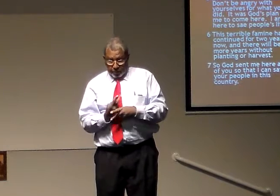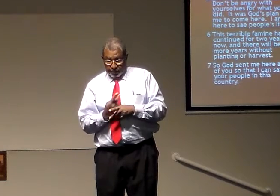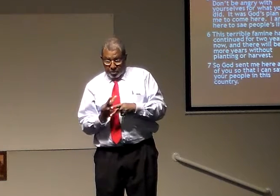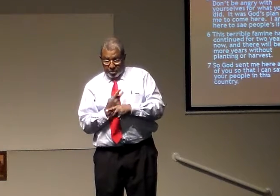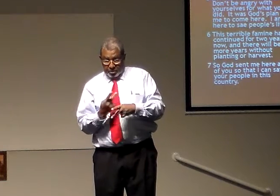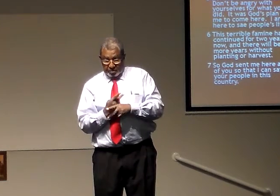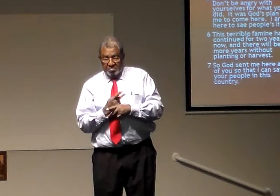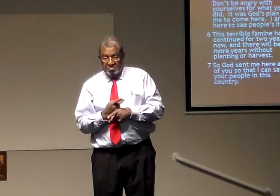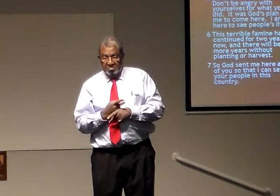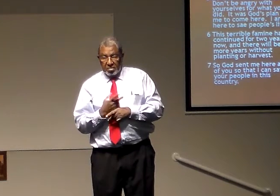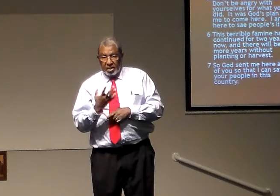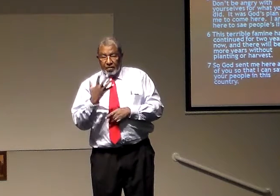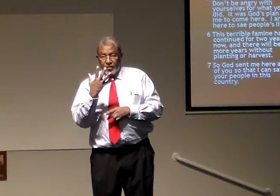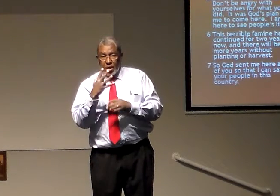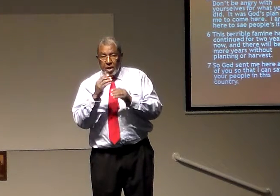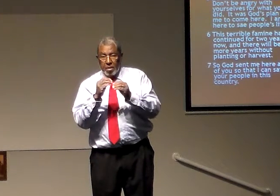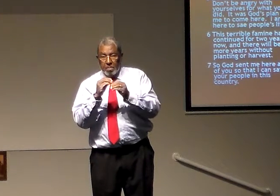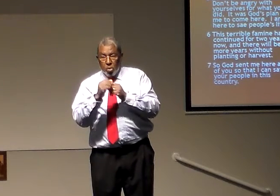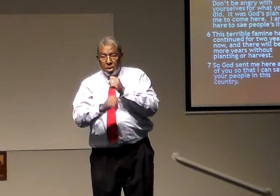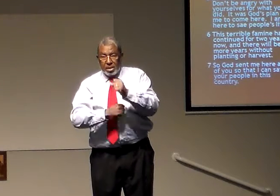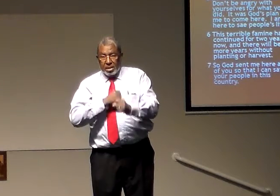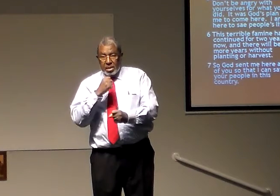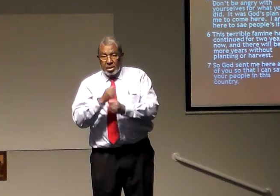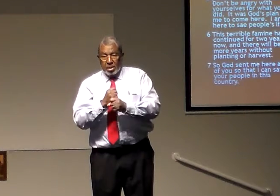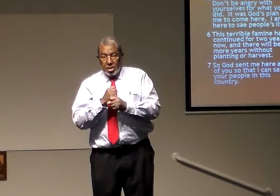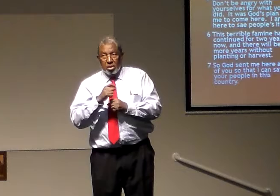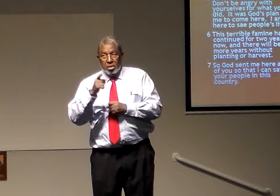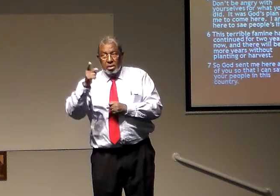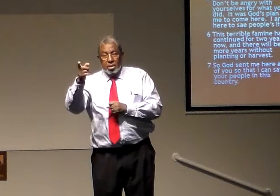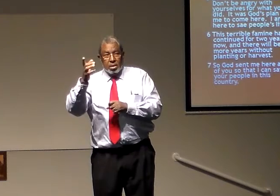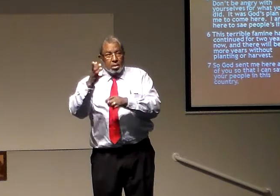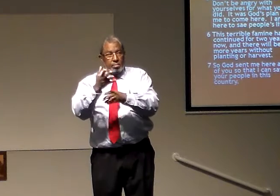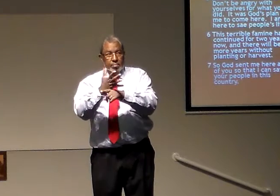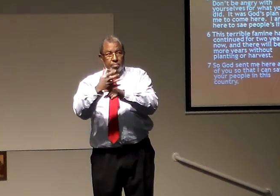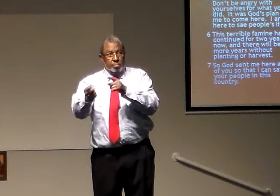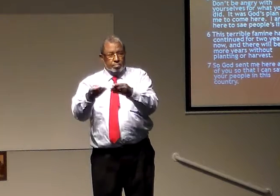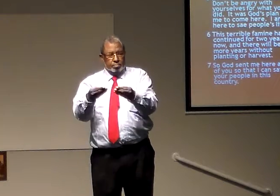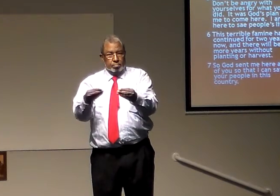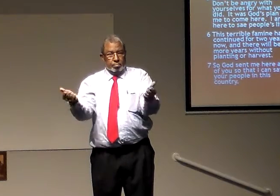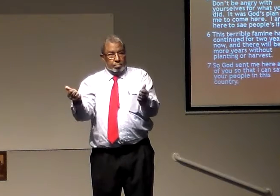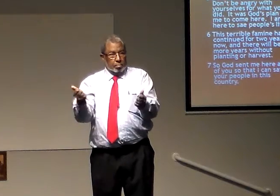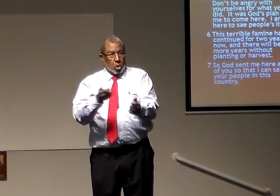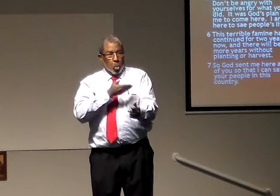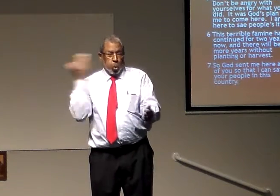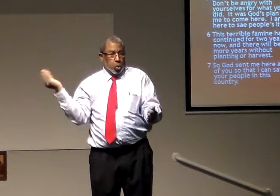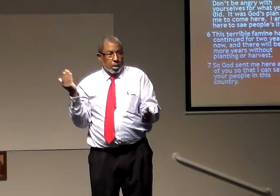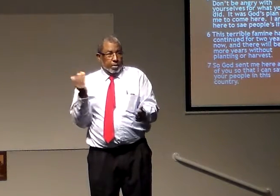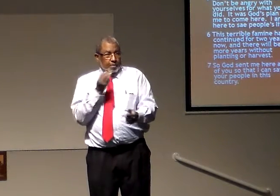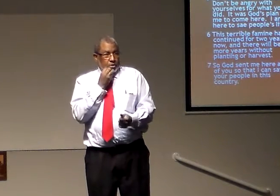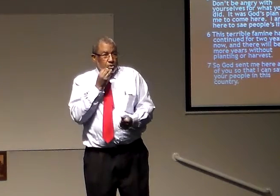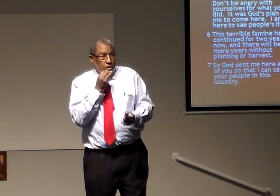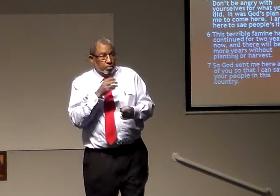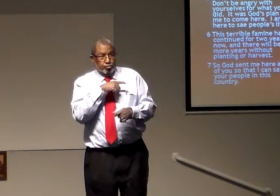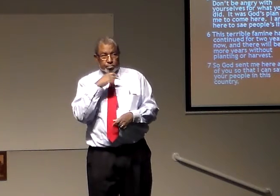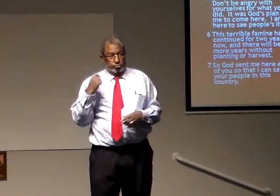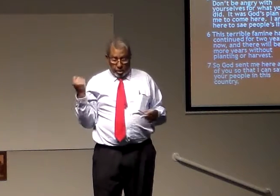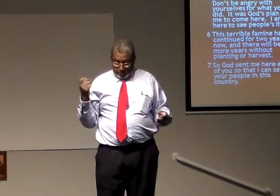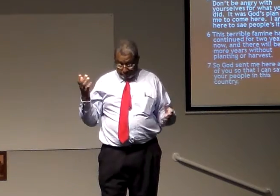Joseph says he figured out that in 5 more years, they're going to be running out. You will have no